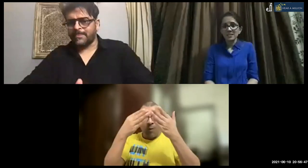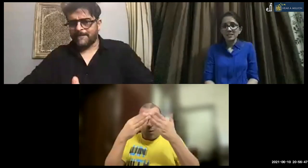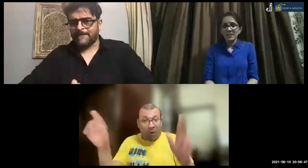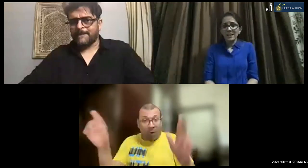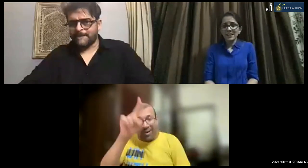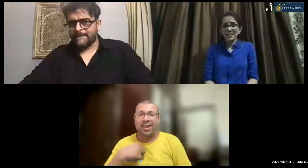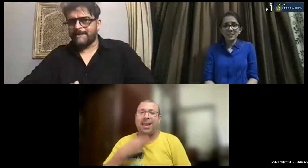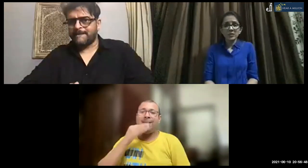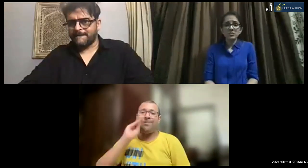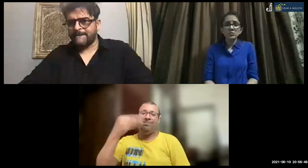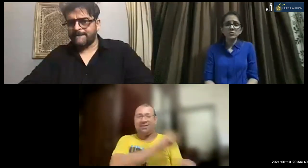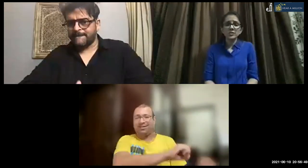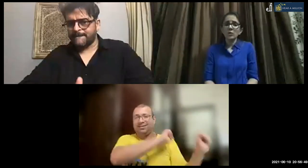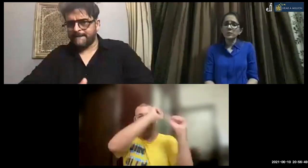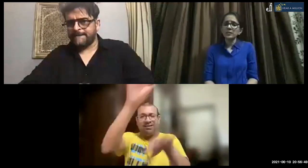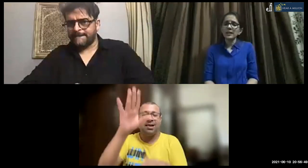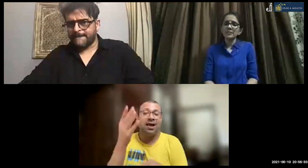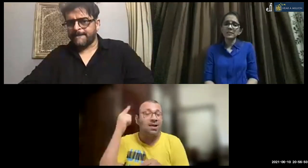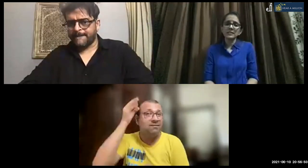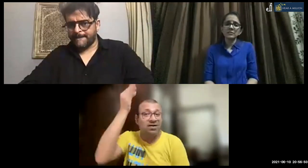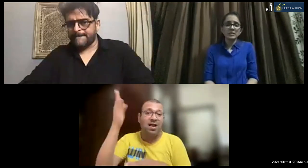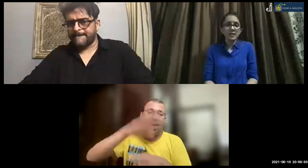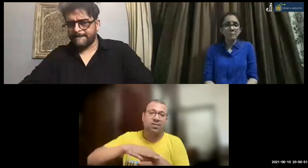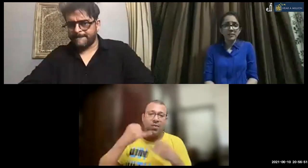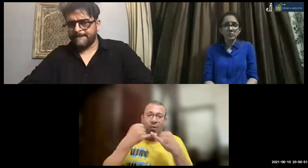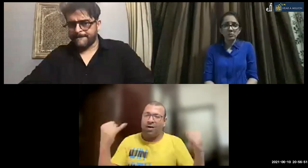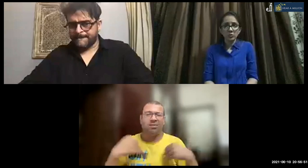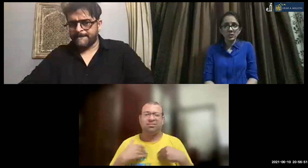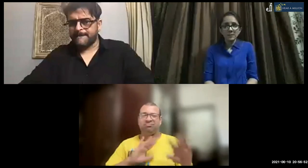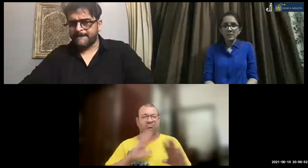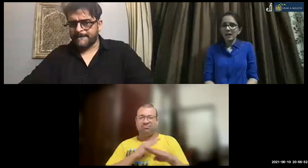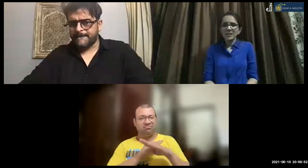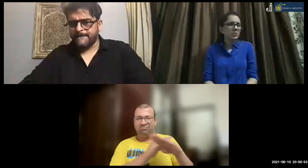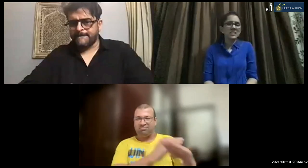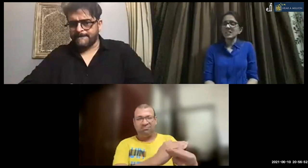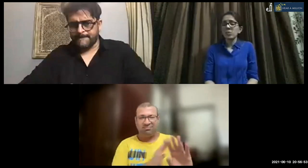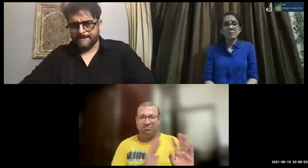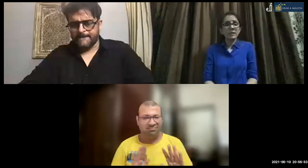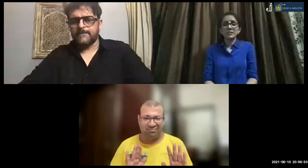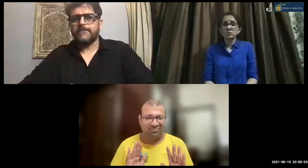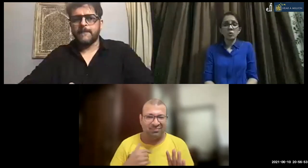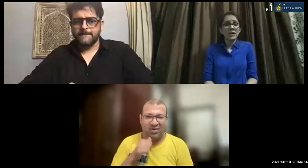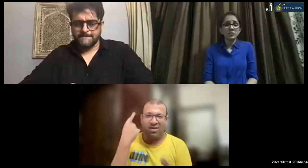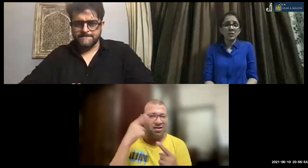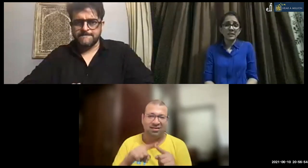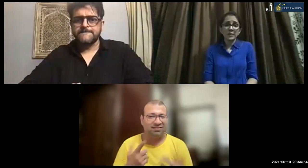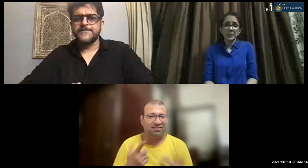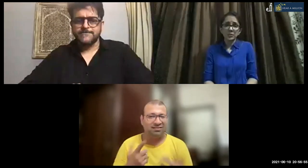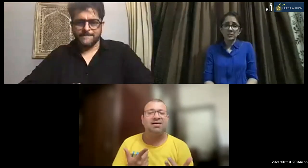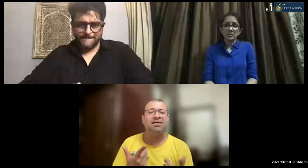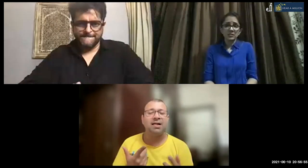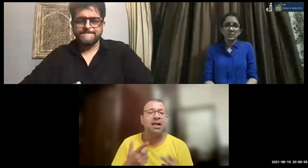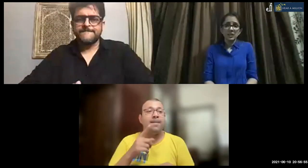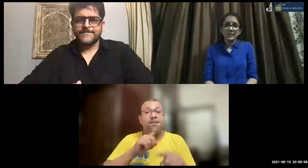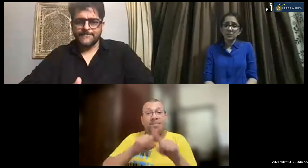stress. And I think once the school reopen, I feel that once they are back to school, I don't think I want my kids to go back to online